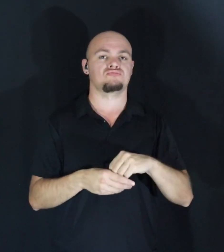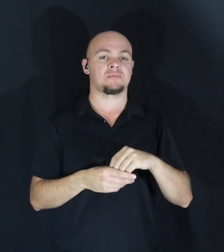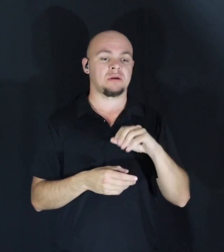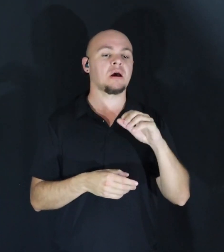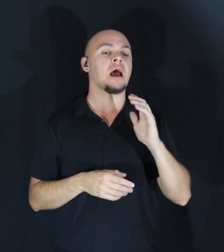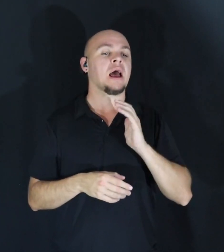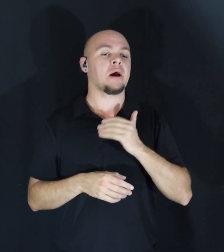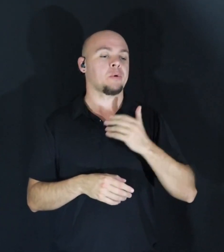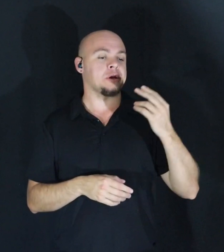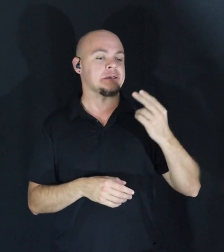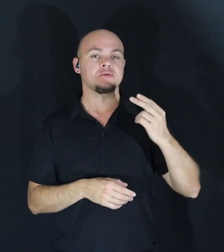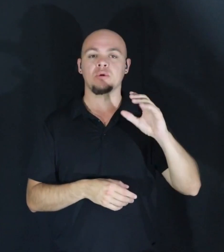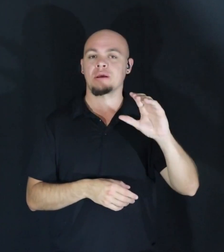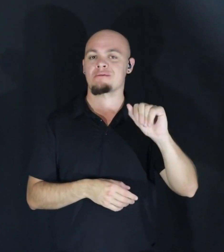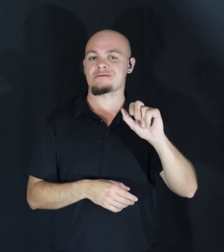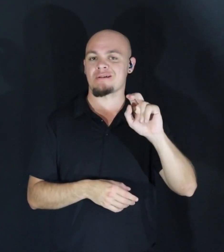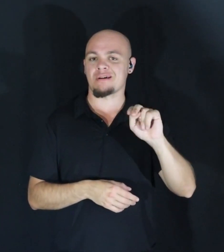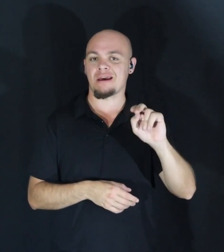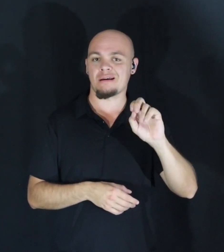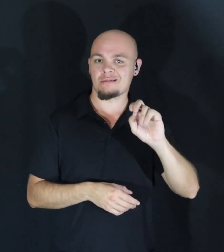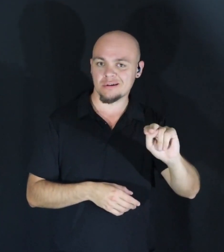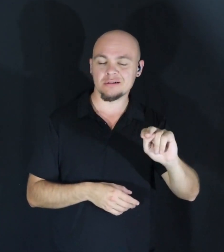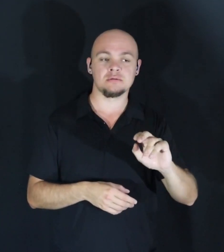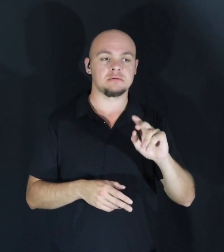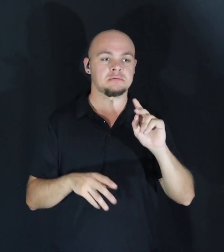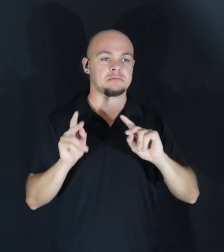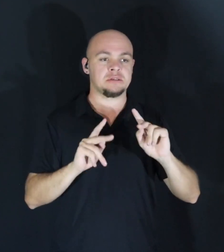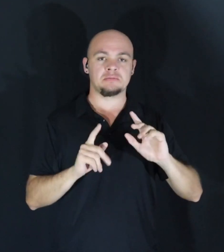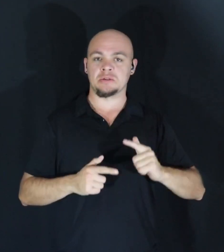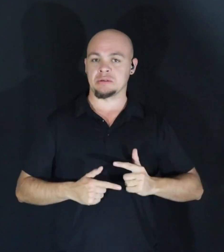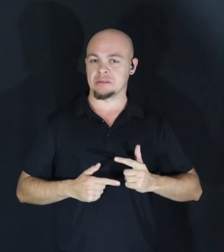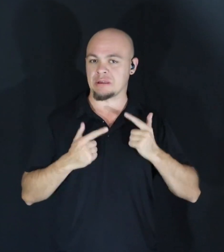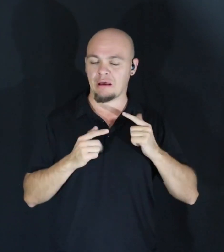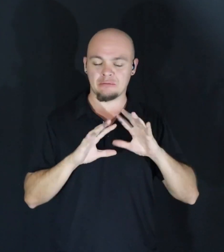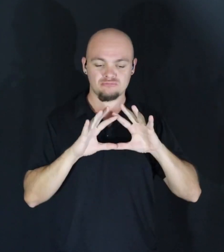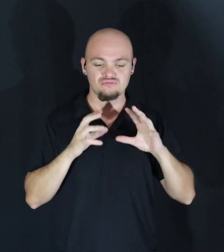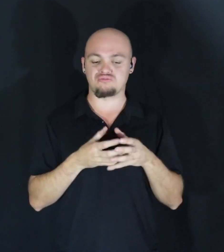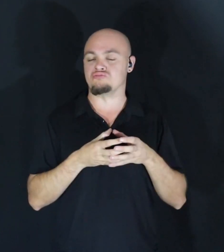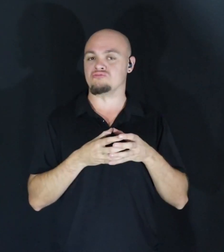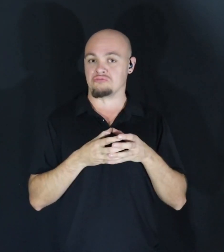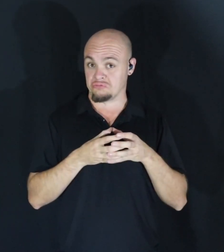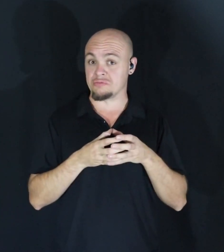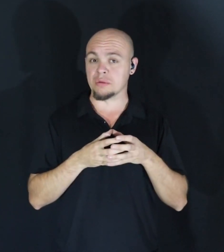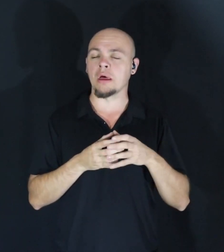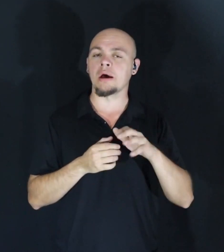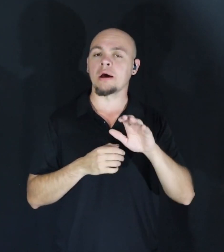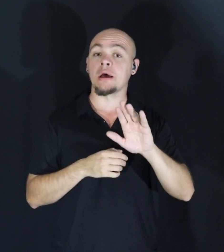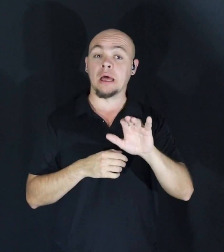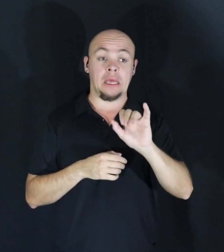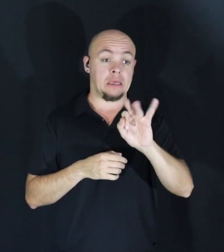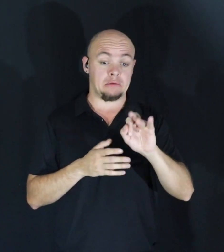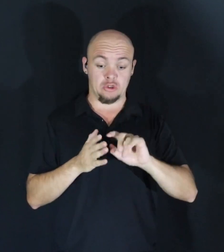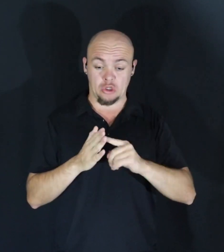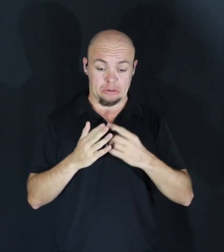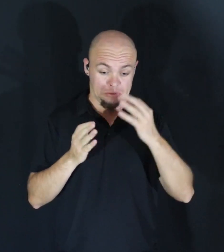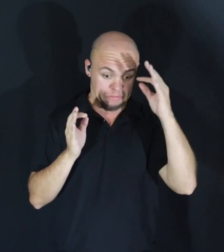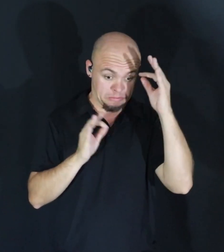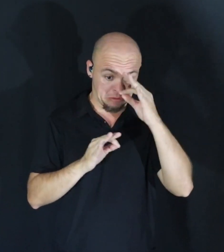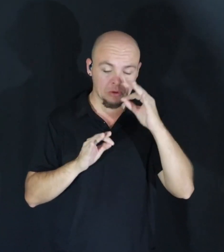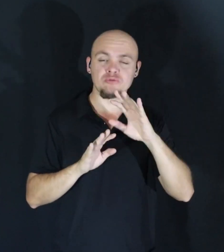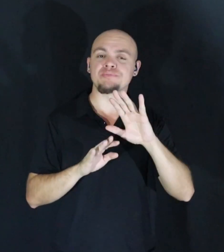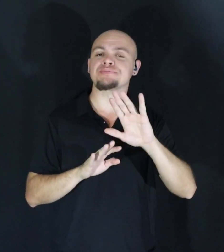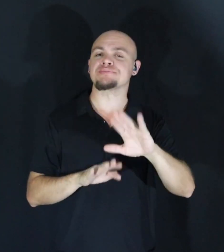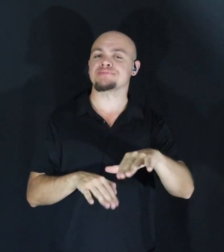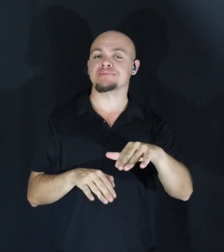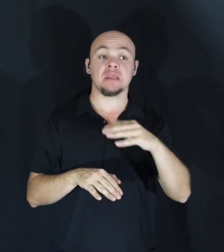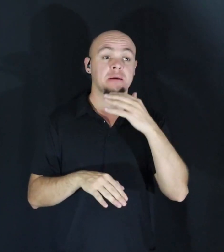our history, our humanity. And for those of you who don't know where to start, I've found that there is no